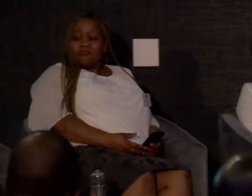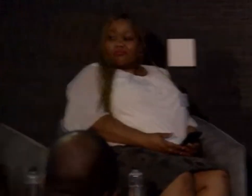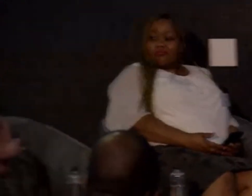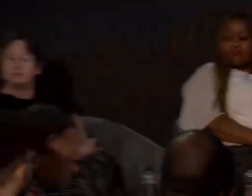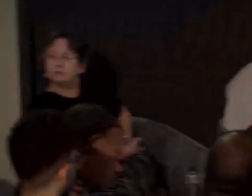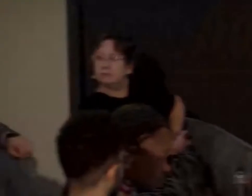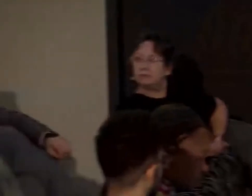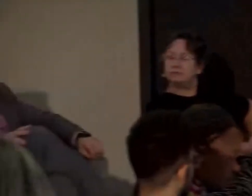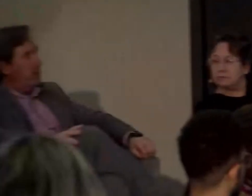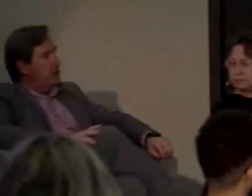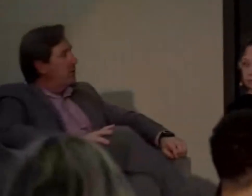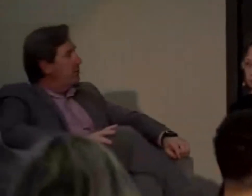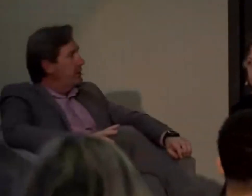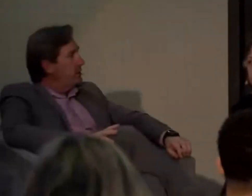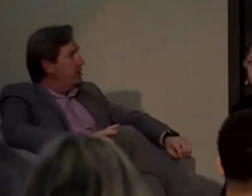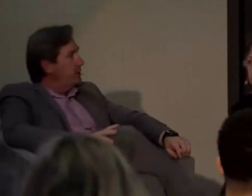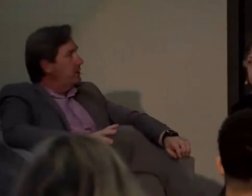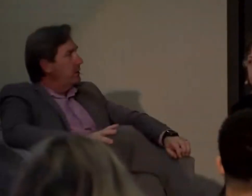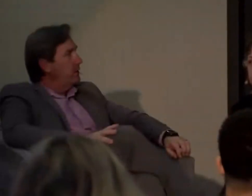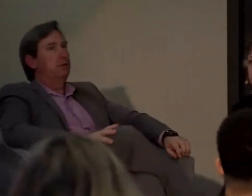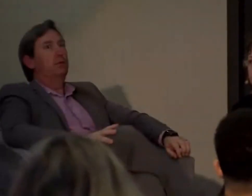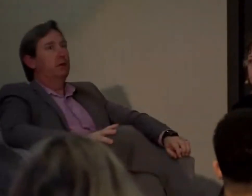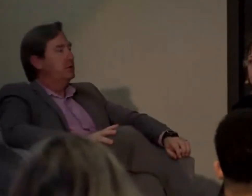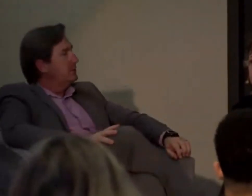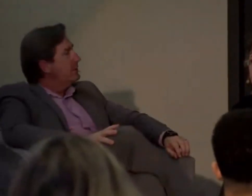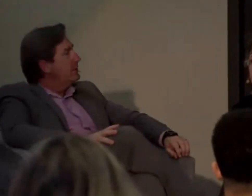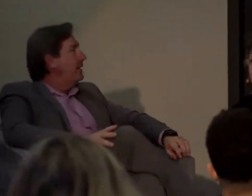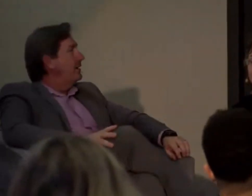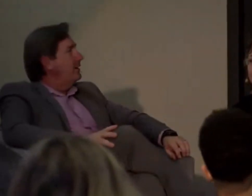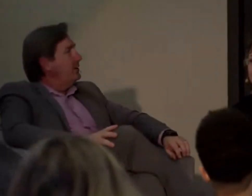innovate? I think it's a combination. Well,